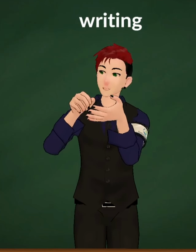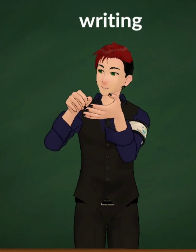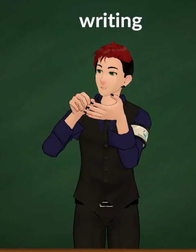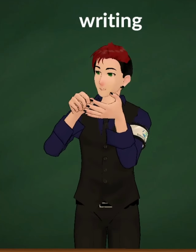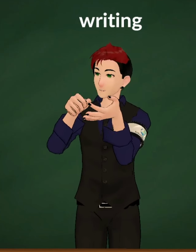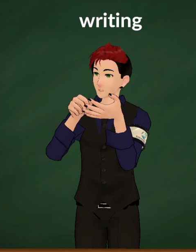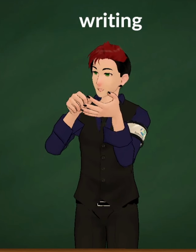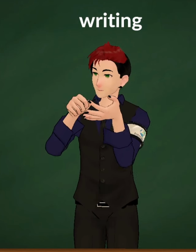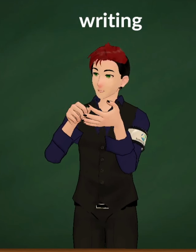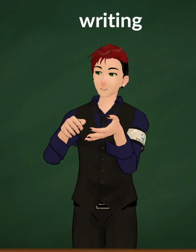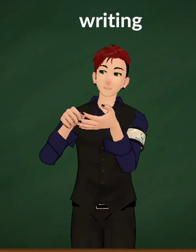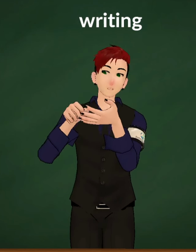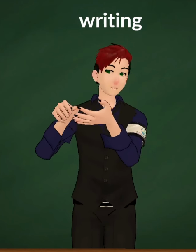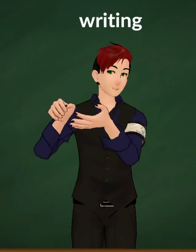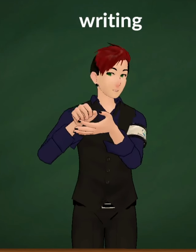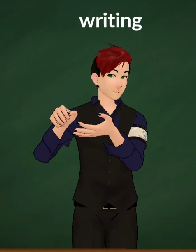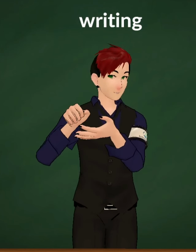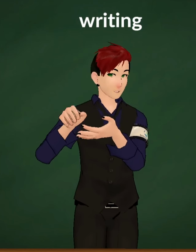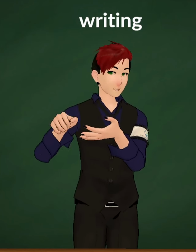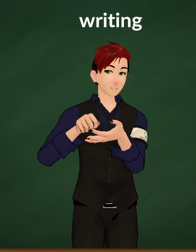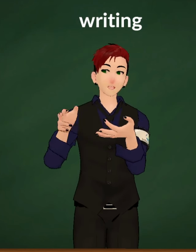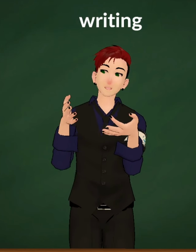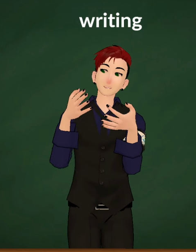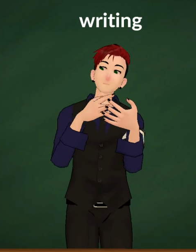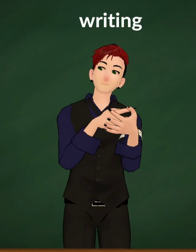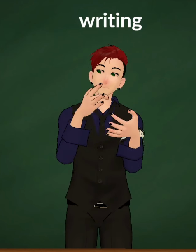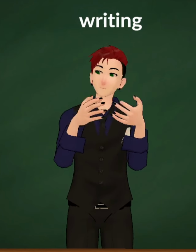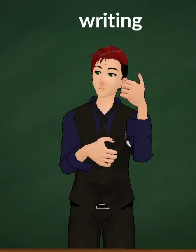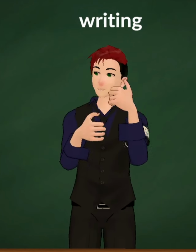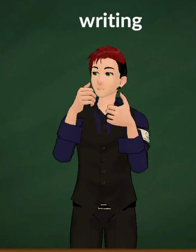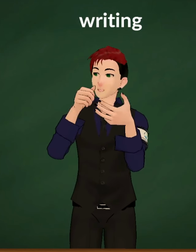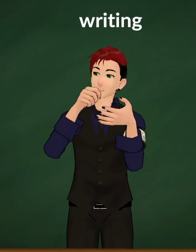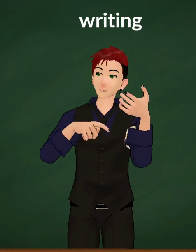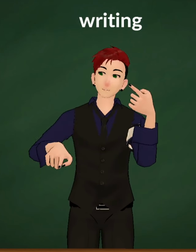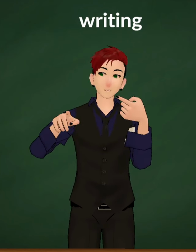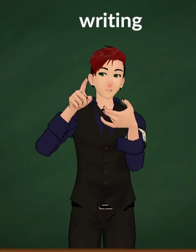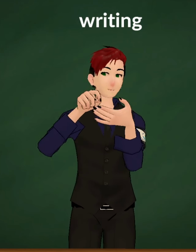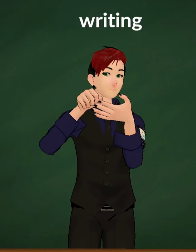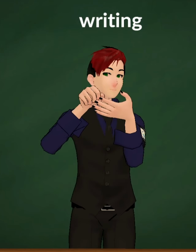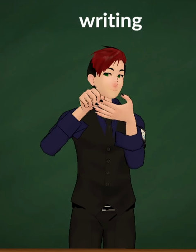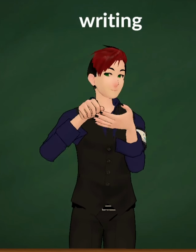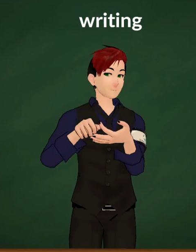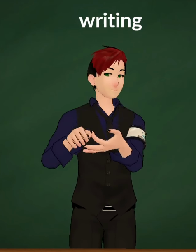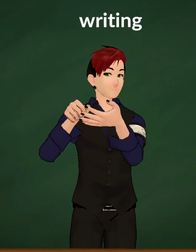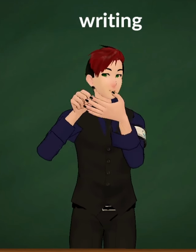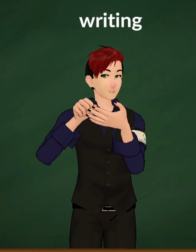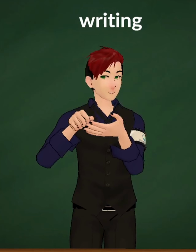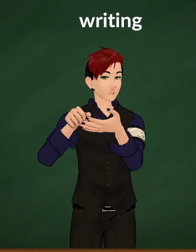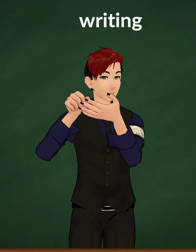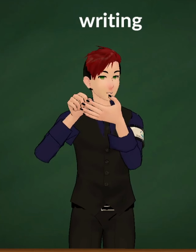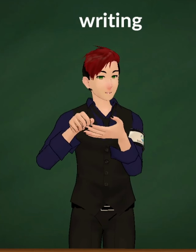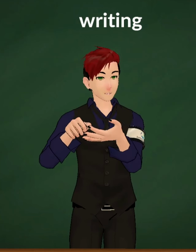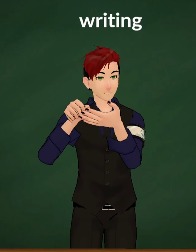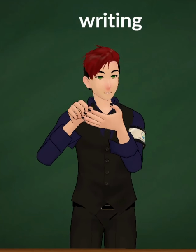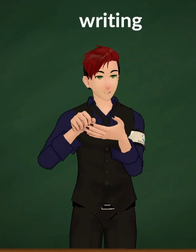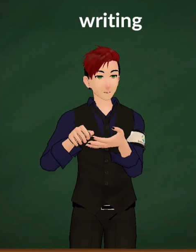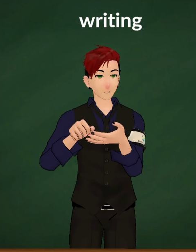Sometimes it'll just be like back and forth, sometimes it'll be side to side. Most of the time, it's a circle. So whenever you add that circle